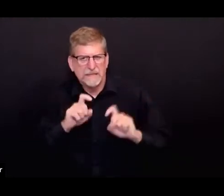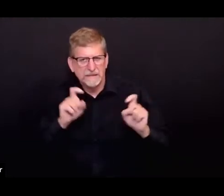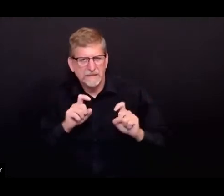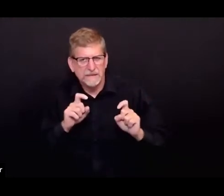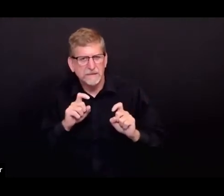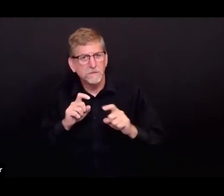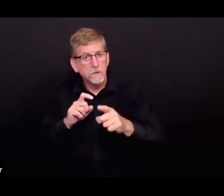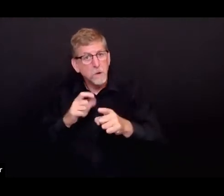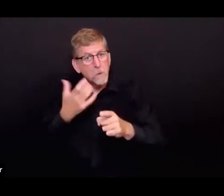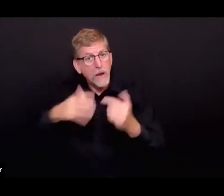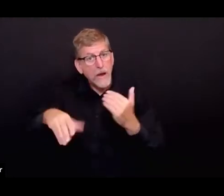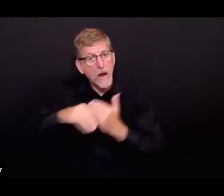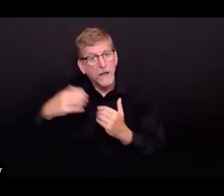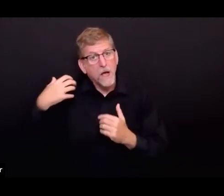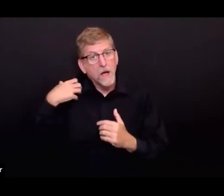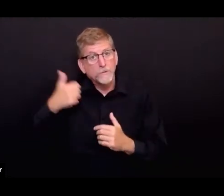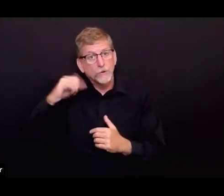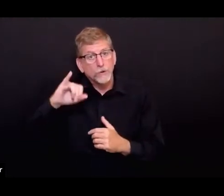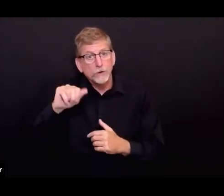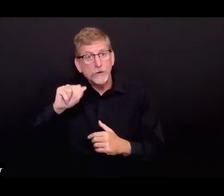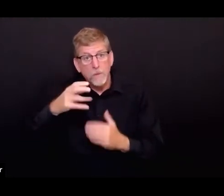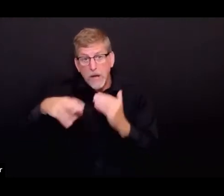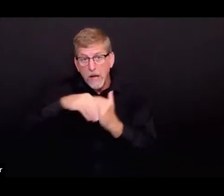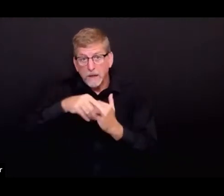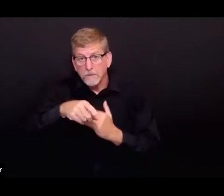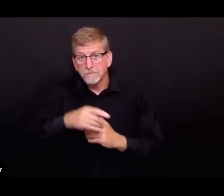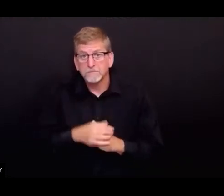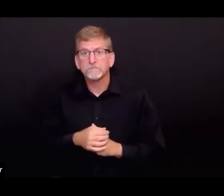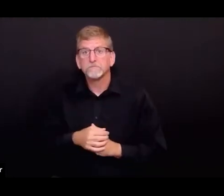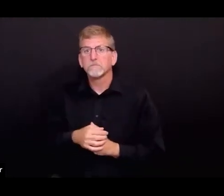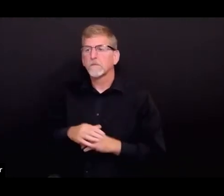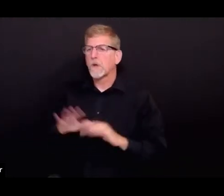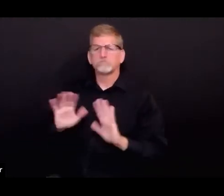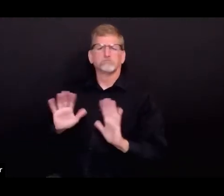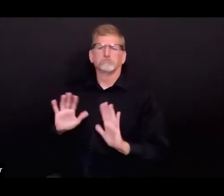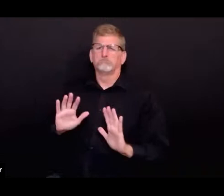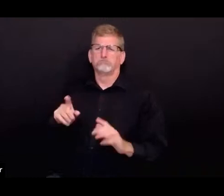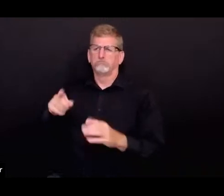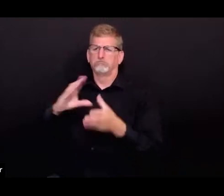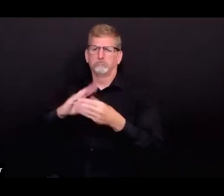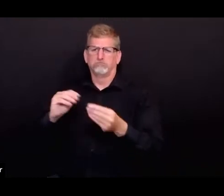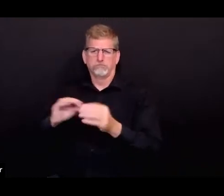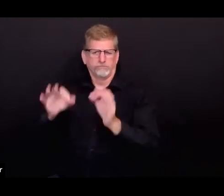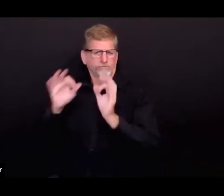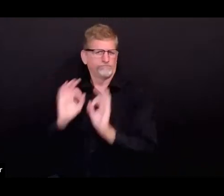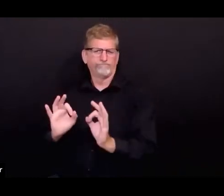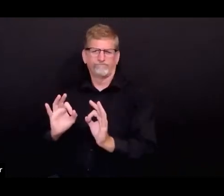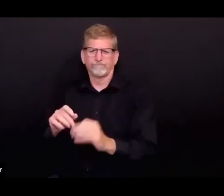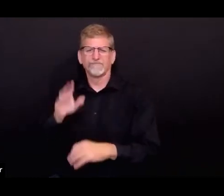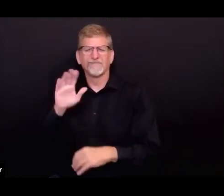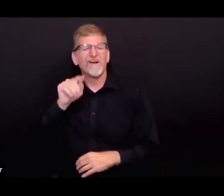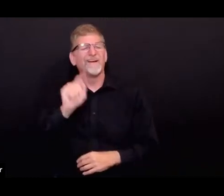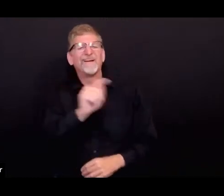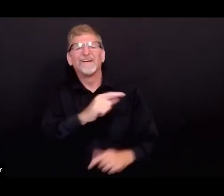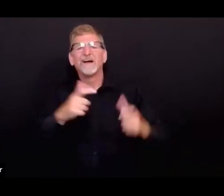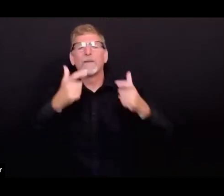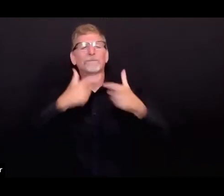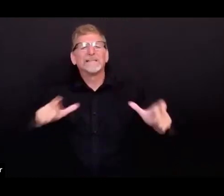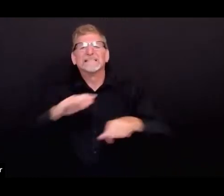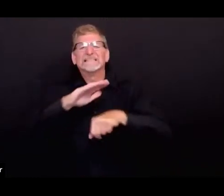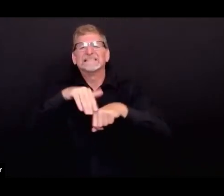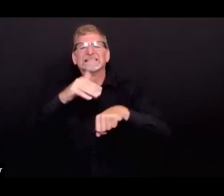Governor, you hit the high points really well. Those larger population centers just obviously are going to be the source of a lot of growth,